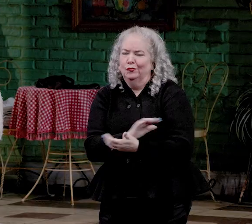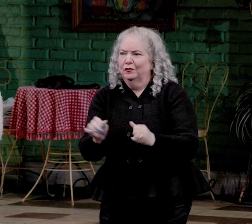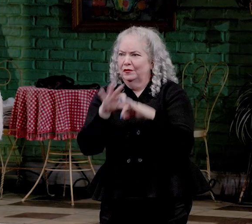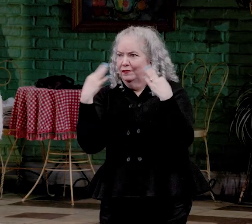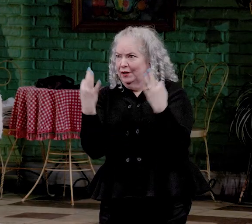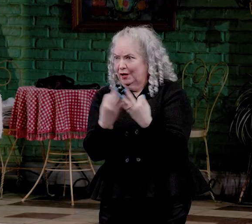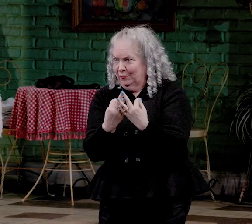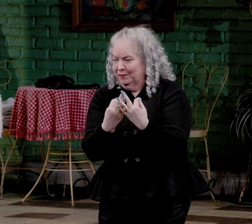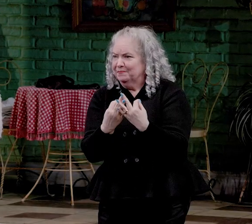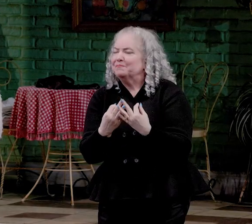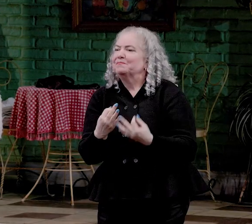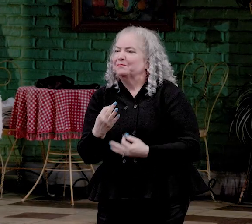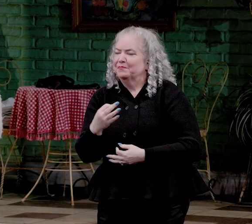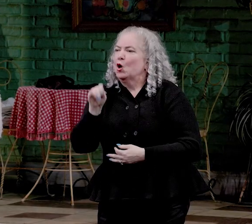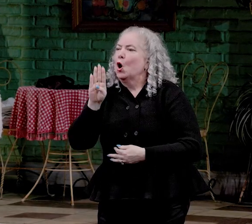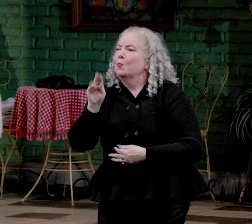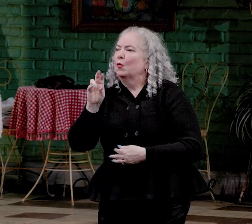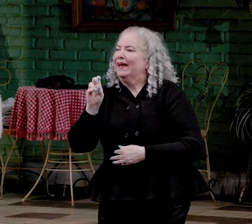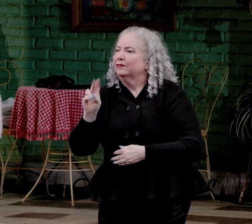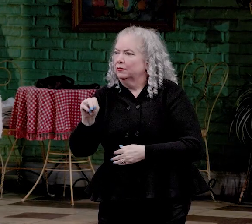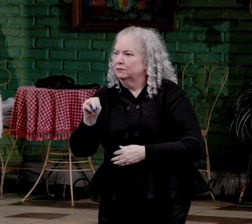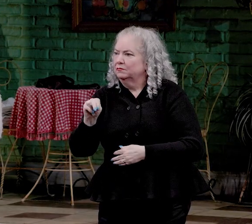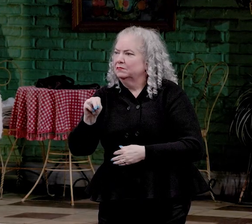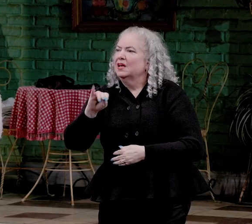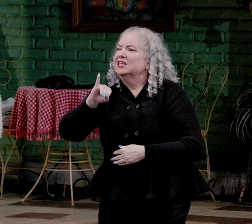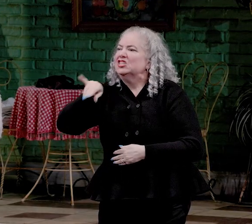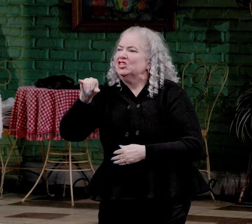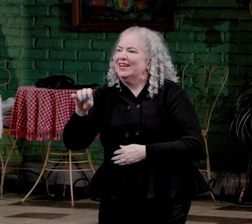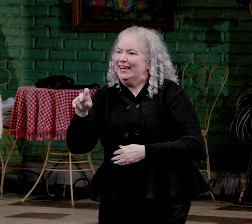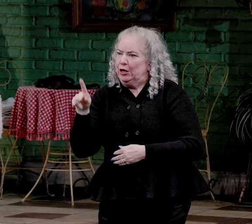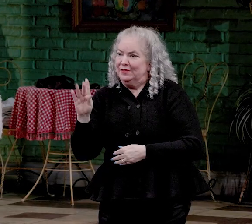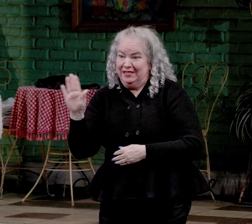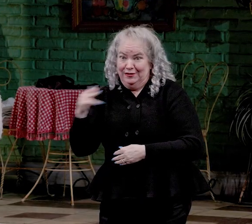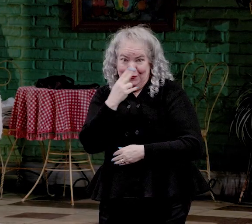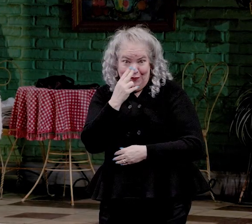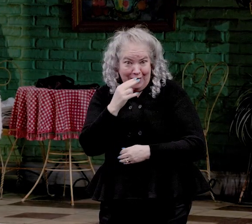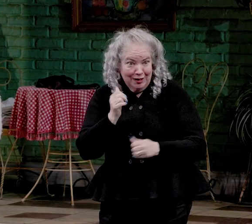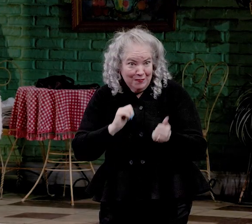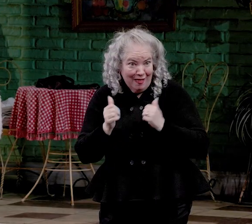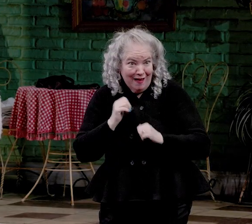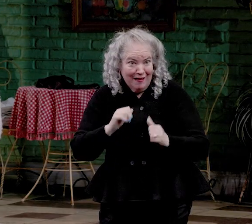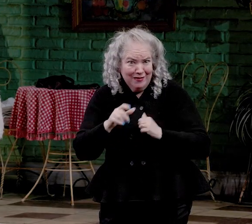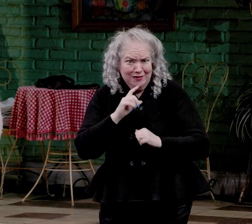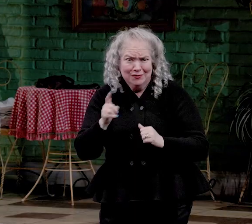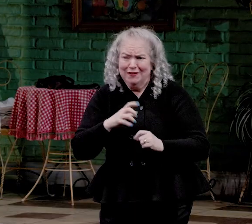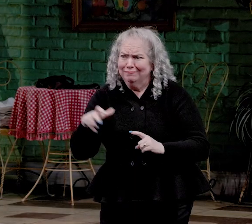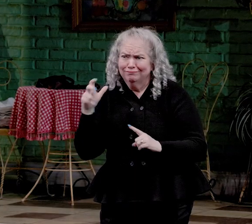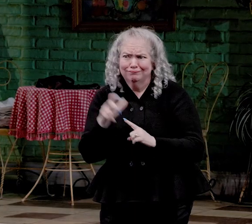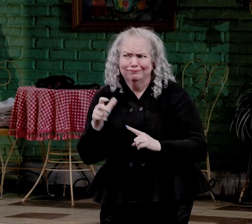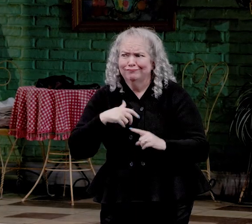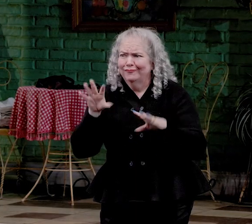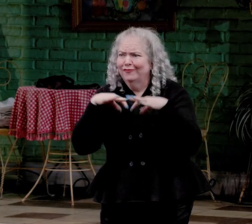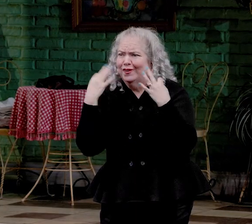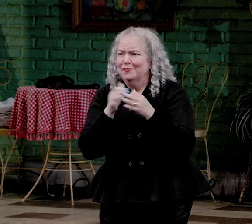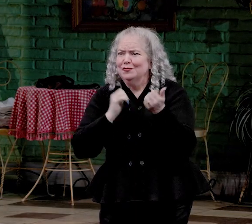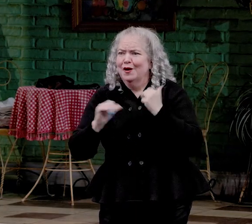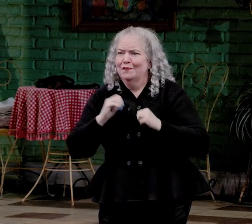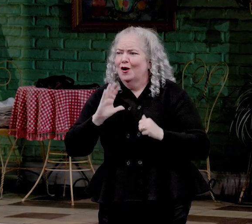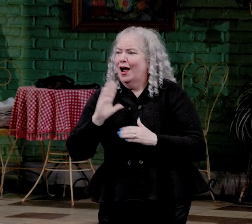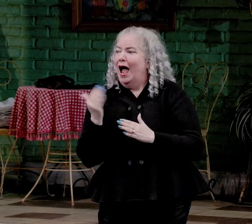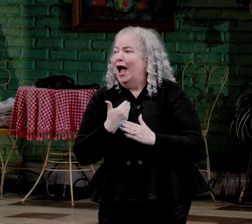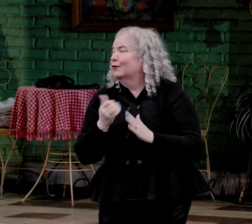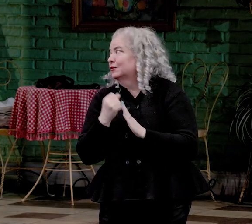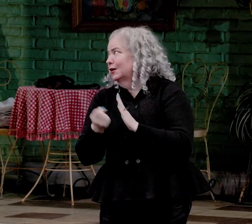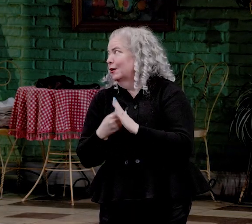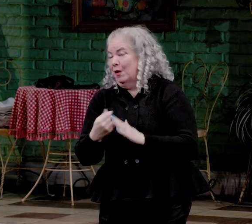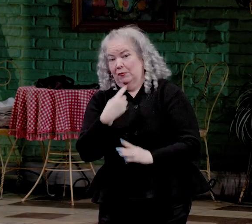Branden Jacobs-Jenkins' vivid, funny, and riveting play is an epic family drama for our time. And I'm